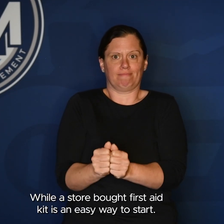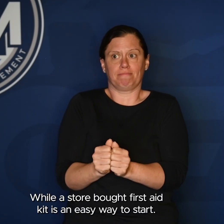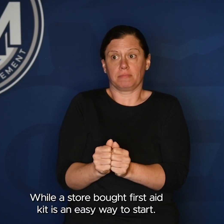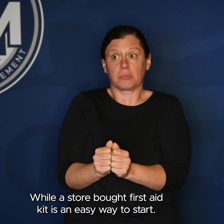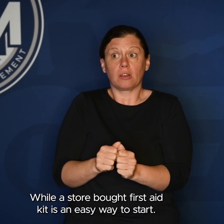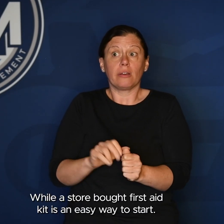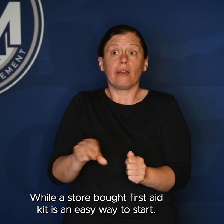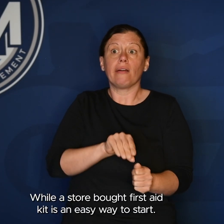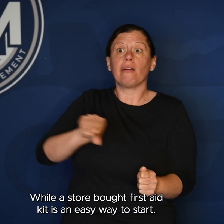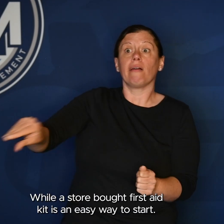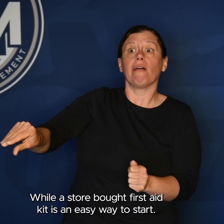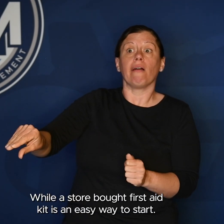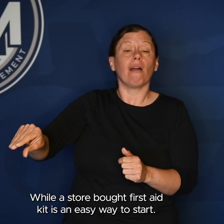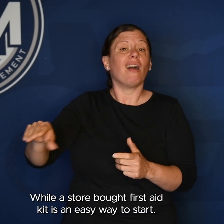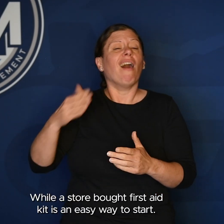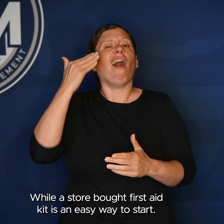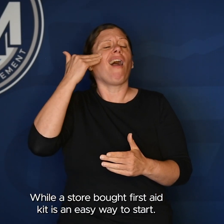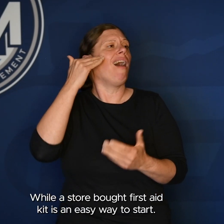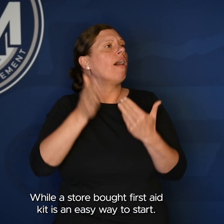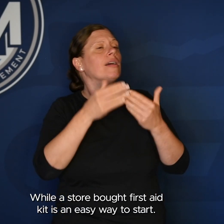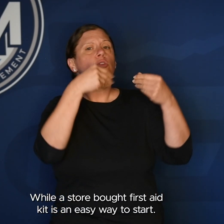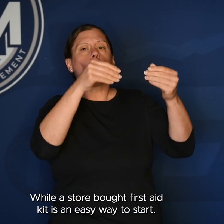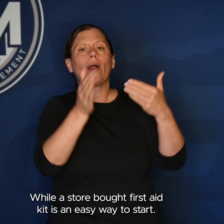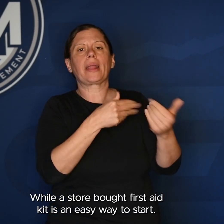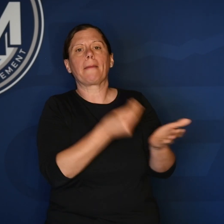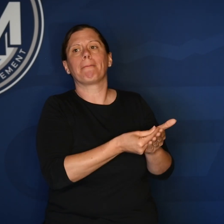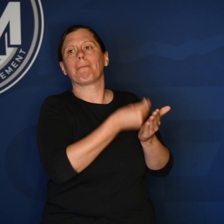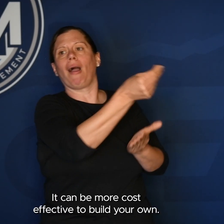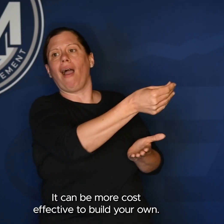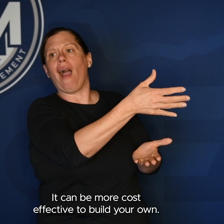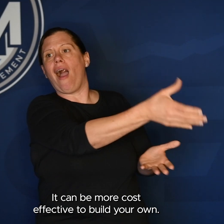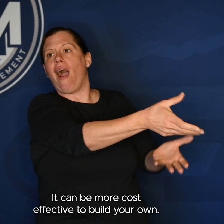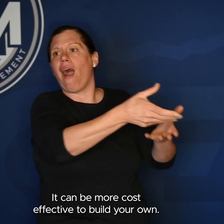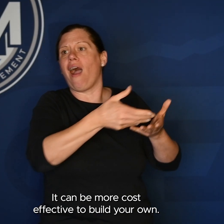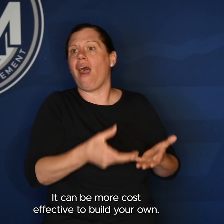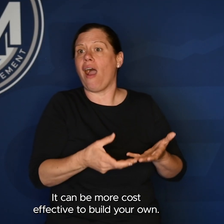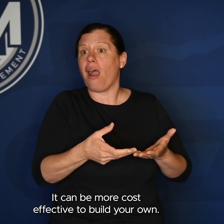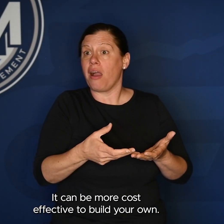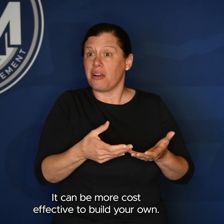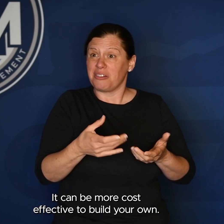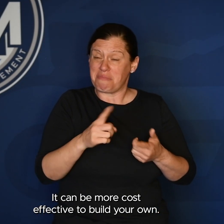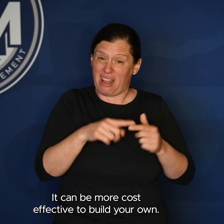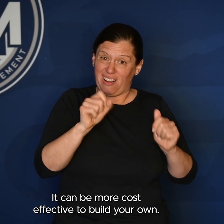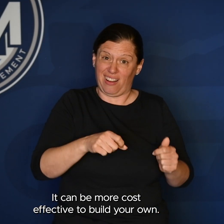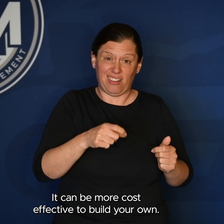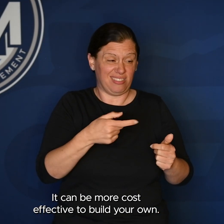While a store-bought first aid kit is an easy way to start, it can be more cost-effective to build your own.